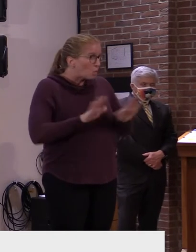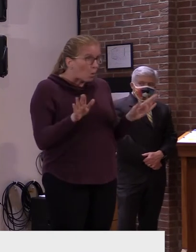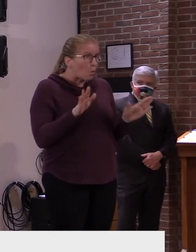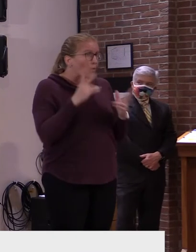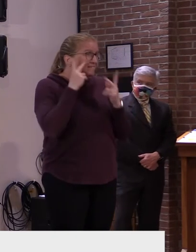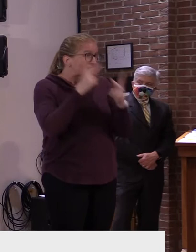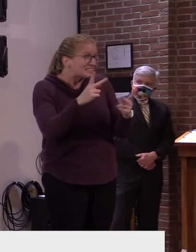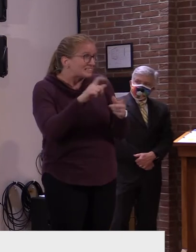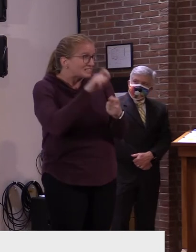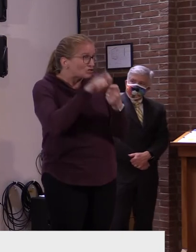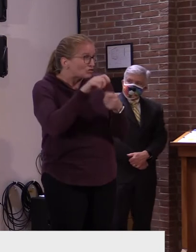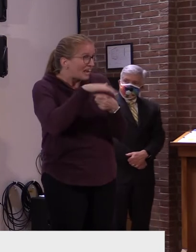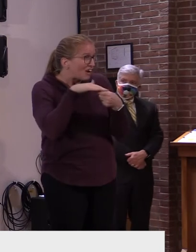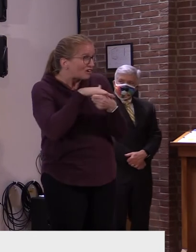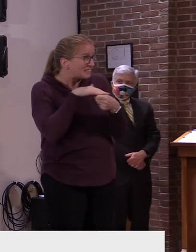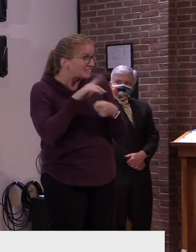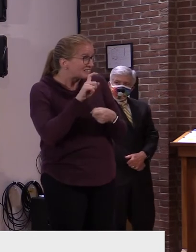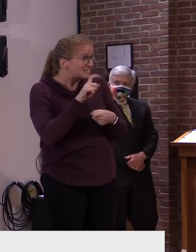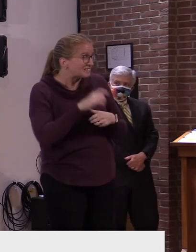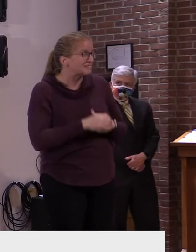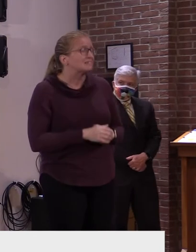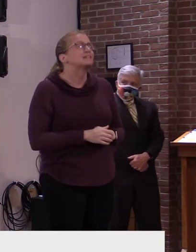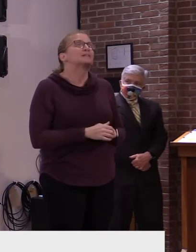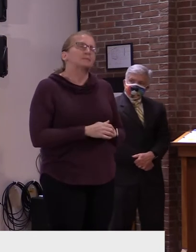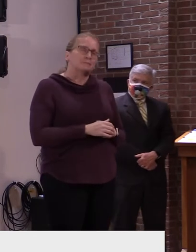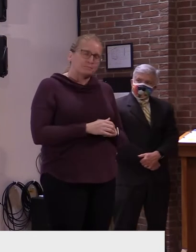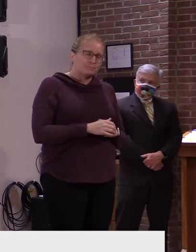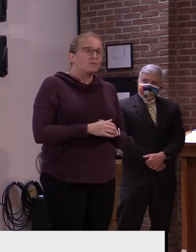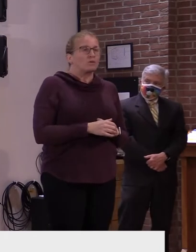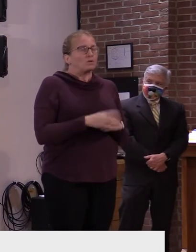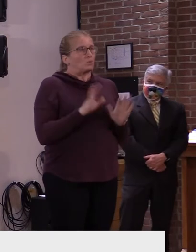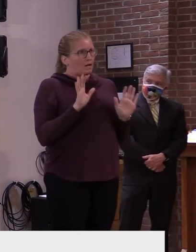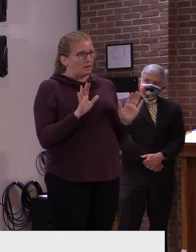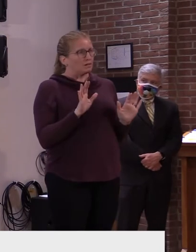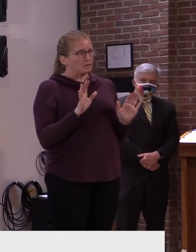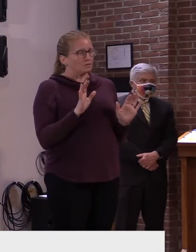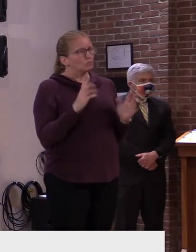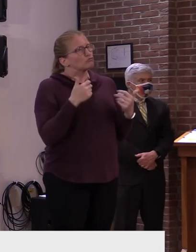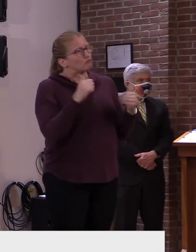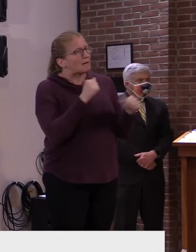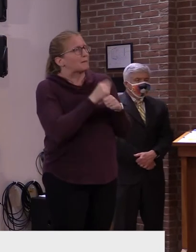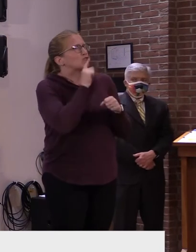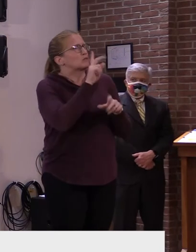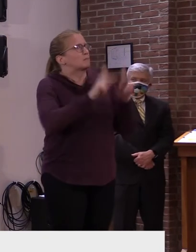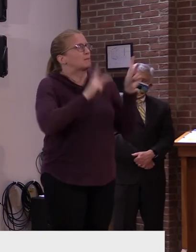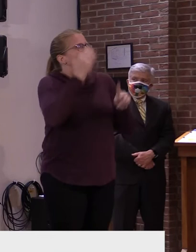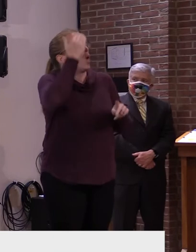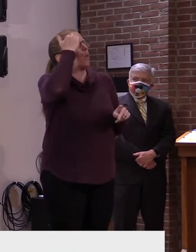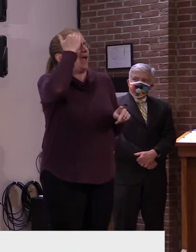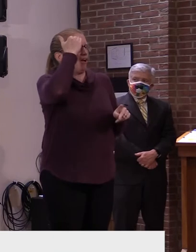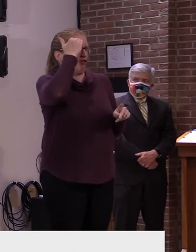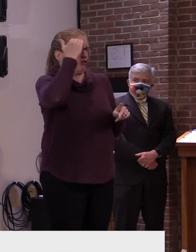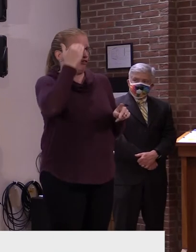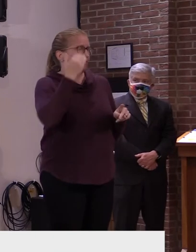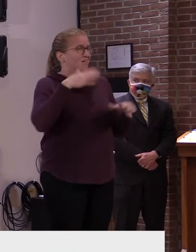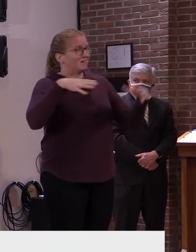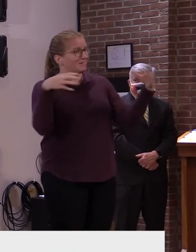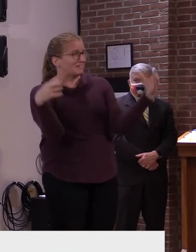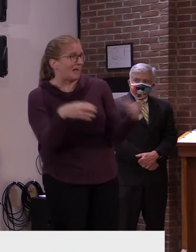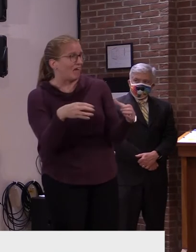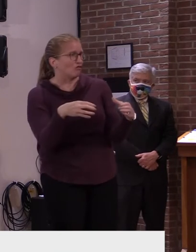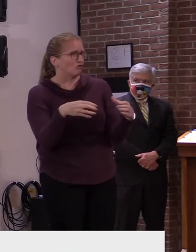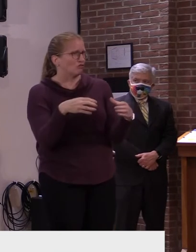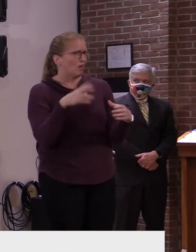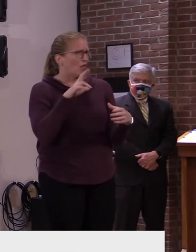possible well again what we're trying to do is make people more aware of what they're doing i mean having a gathering with 30 or 40